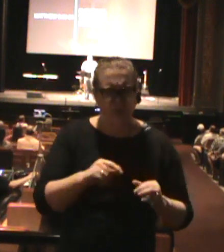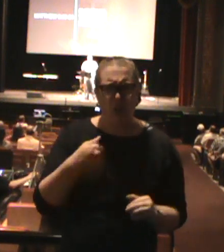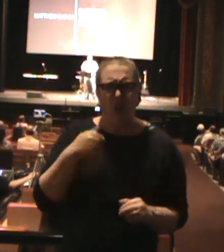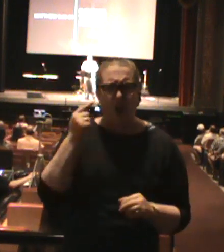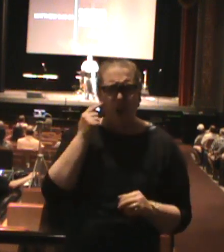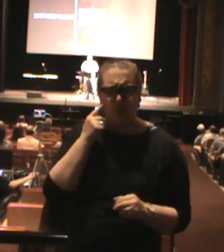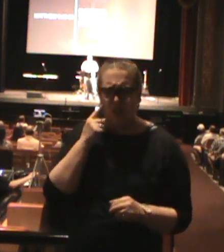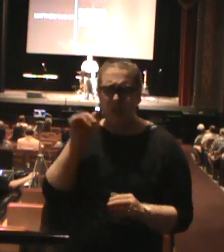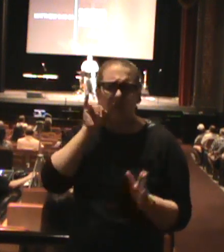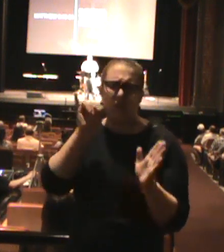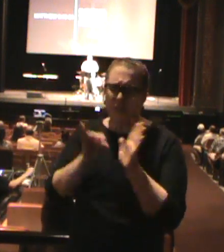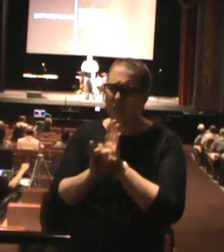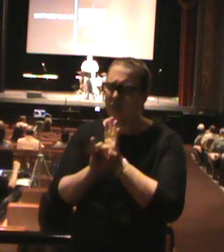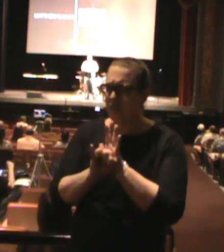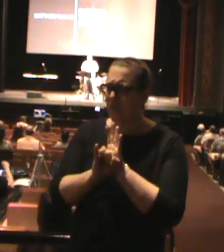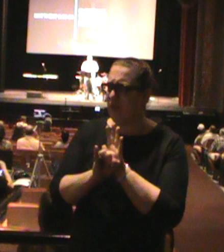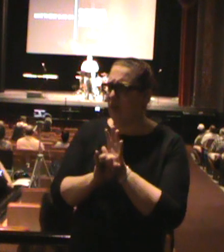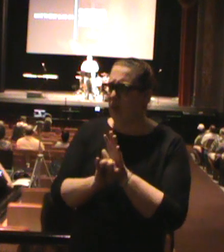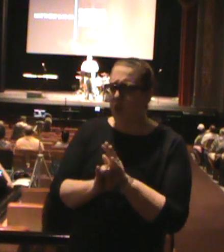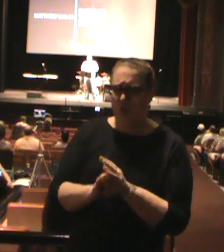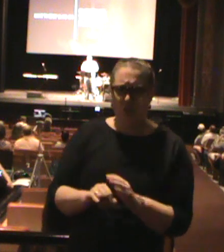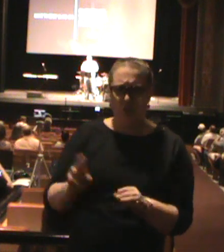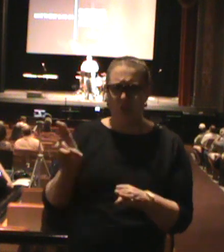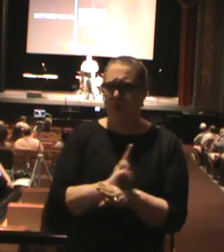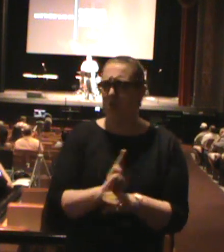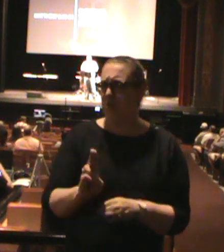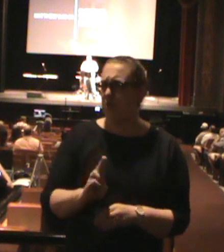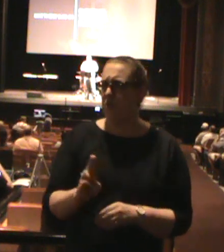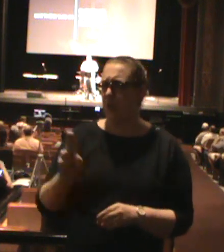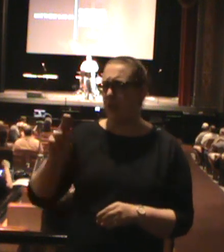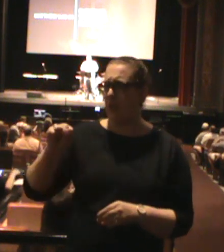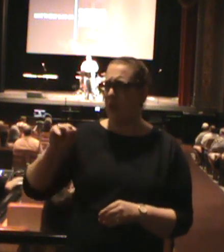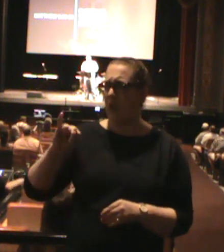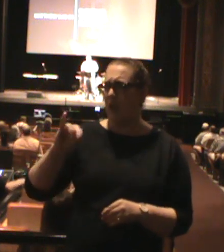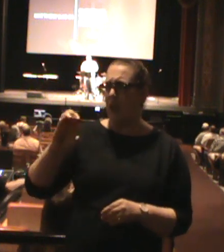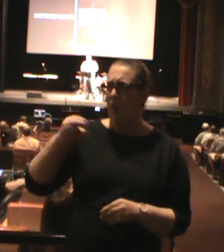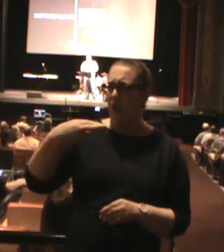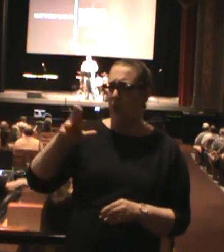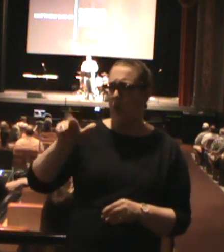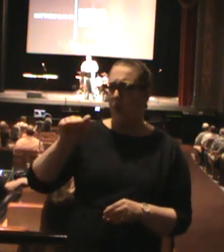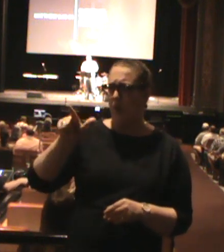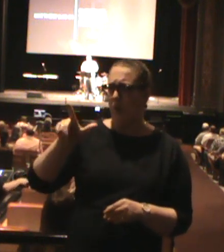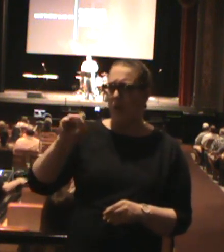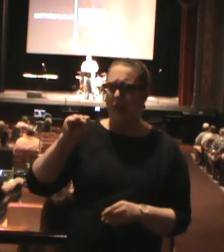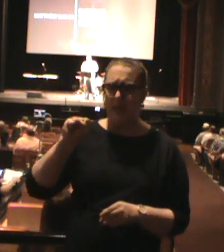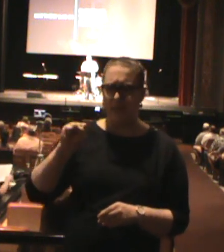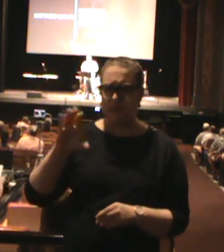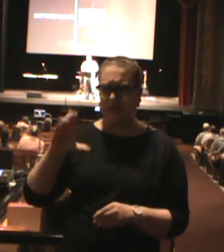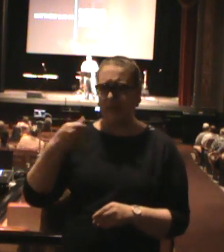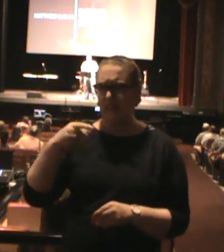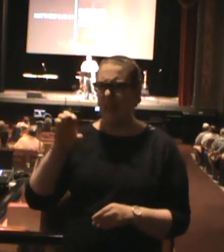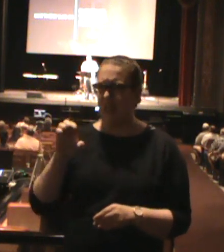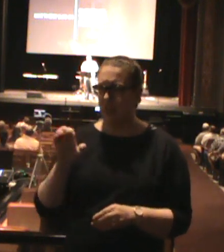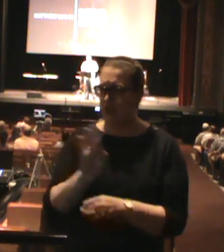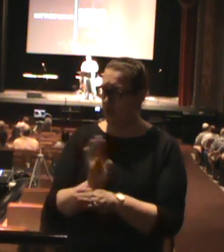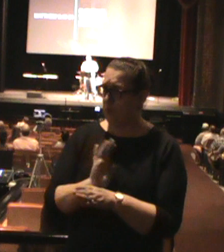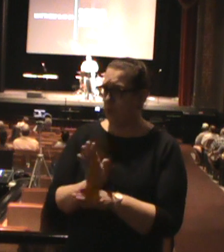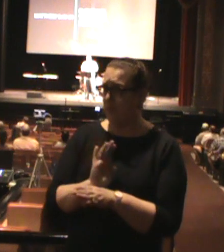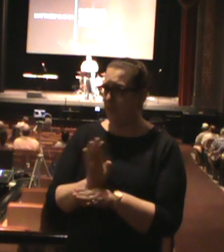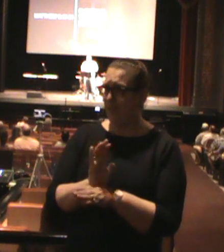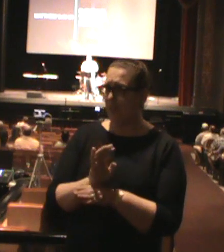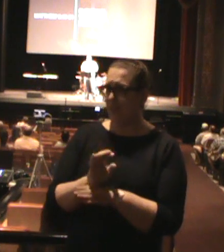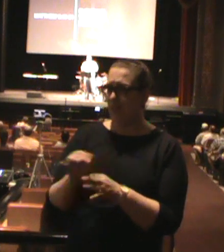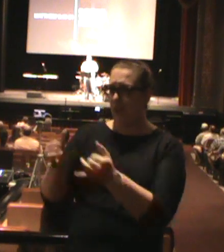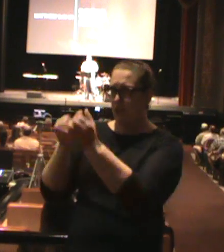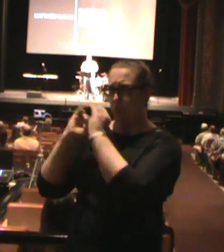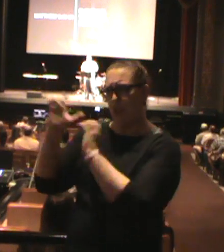Nicolas Cage movies. Y'all seen that? They're talking about Christian treasure hunting. But I thought instead, I was like, let me talk about, like,